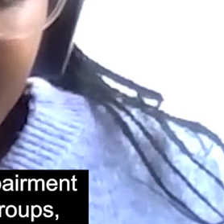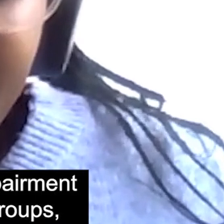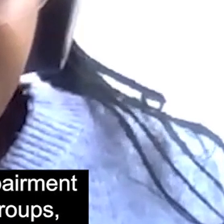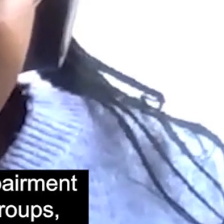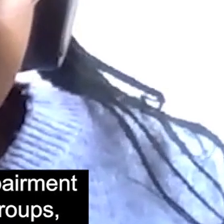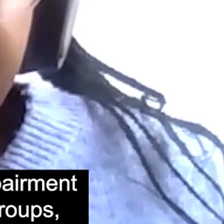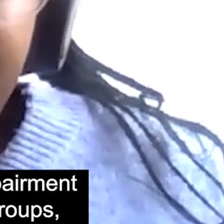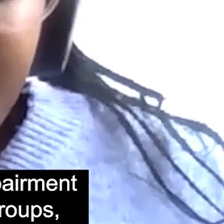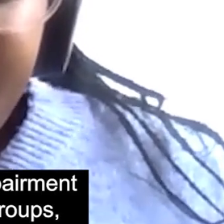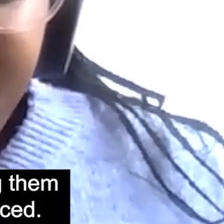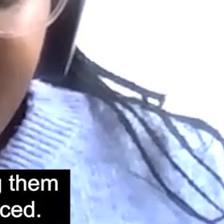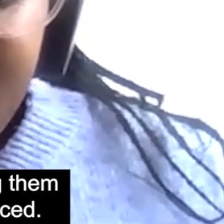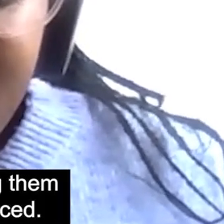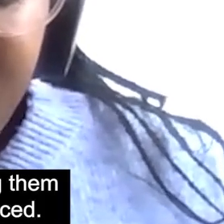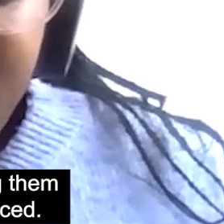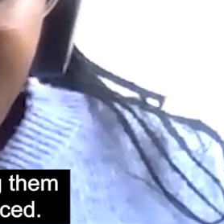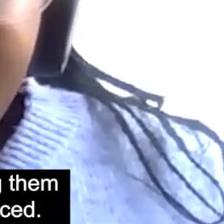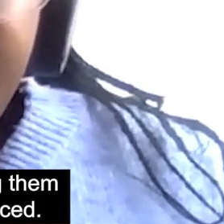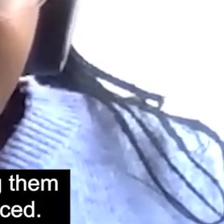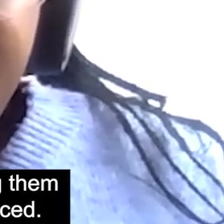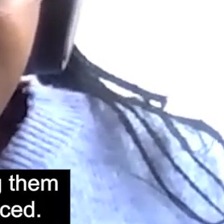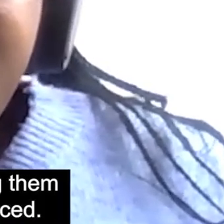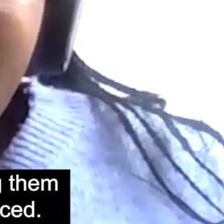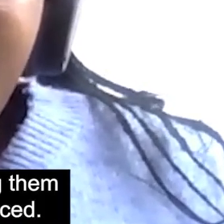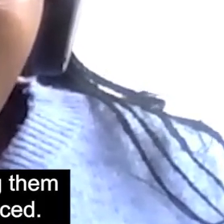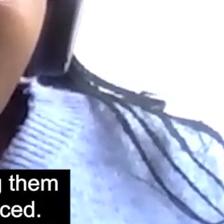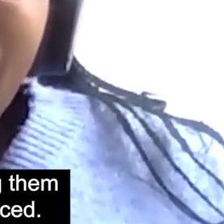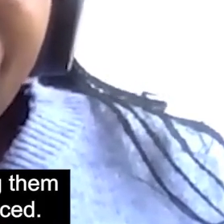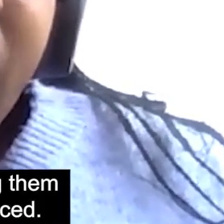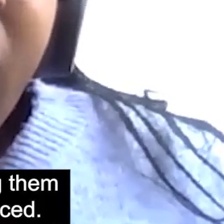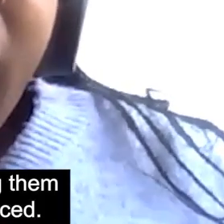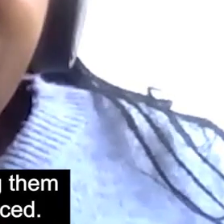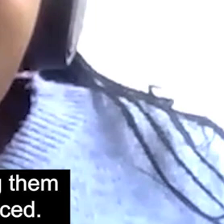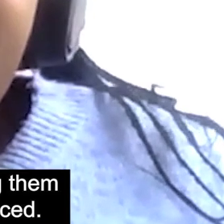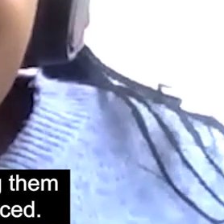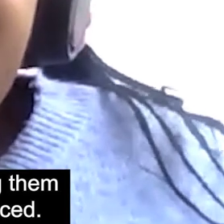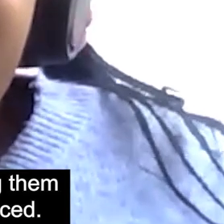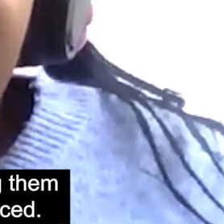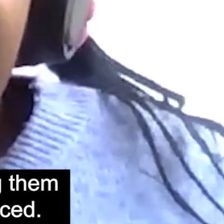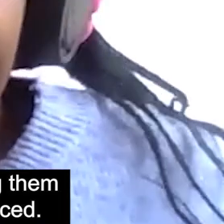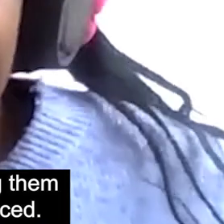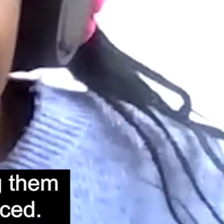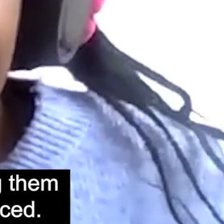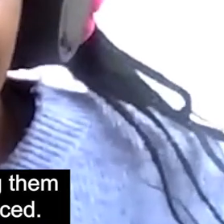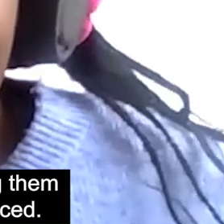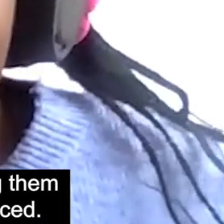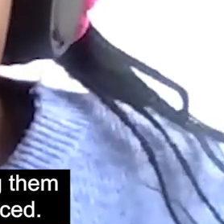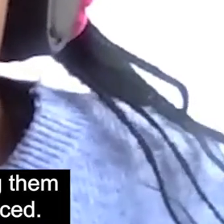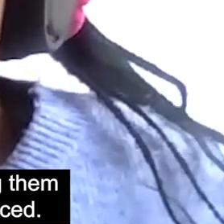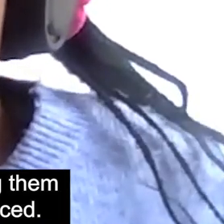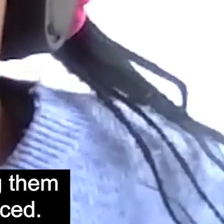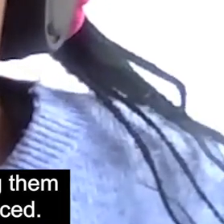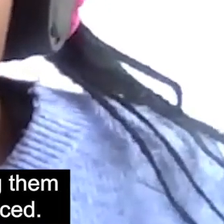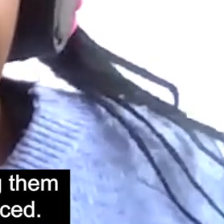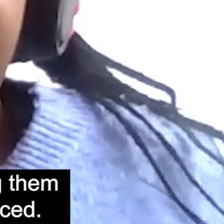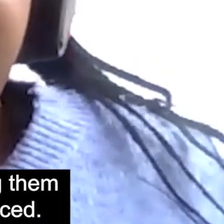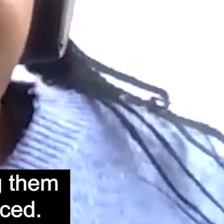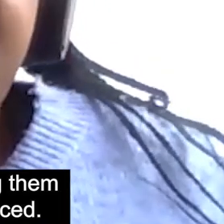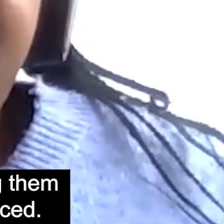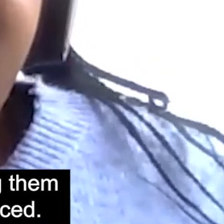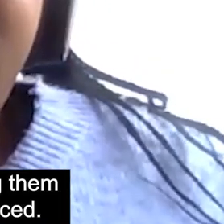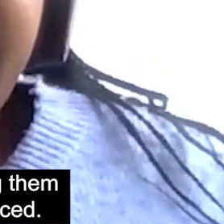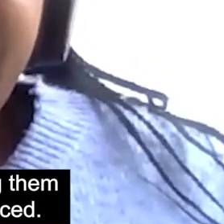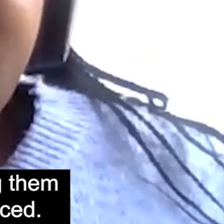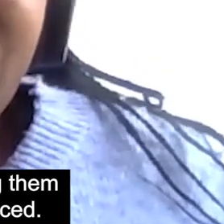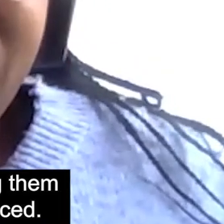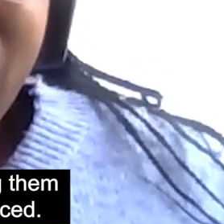physio groups, but I was still left wanting more and wanting them to tackle the